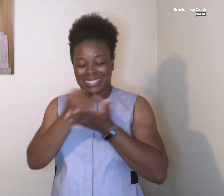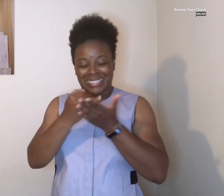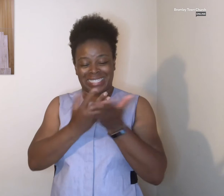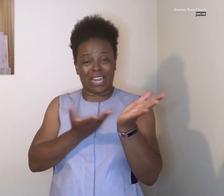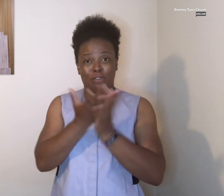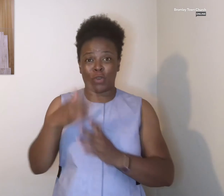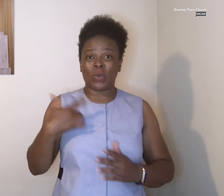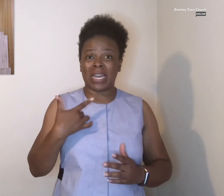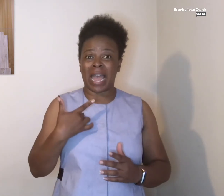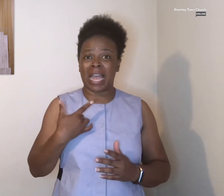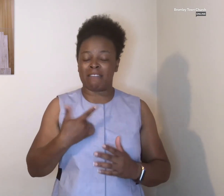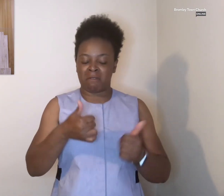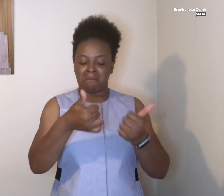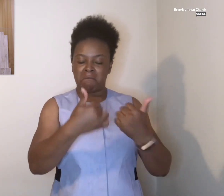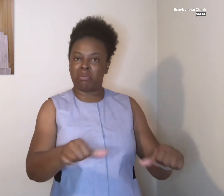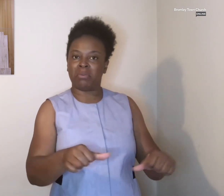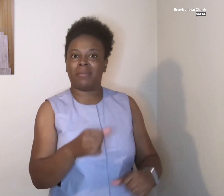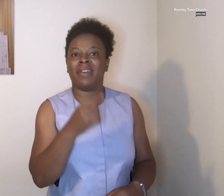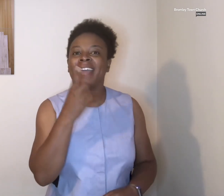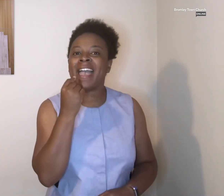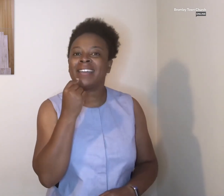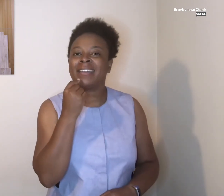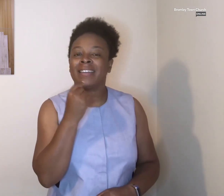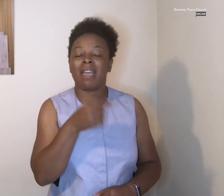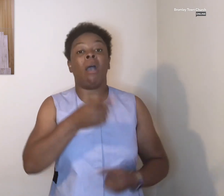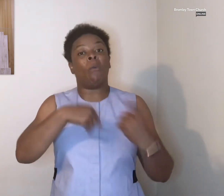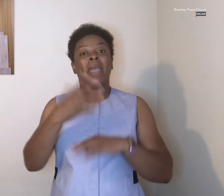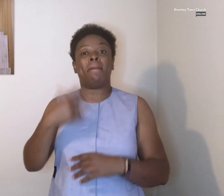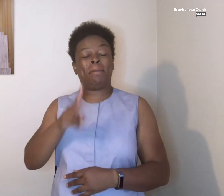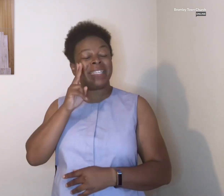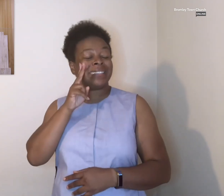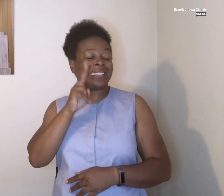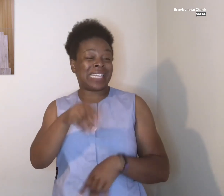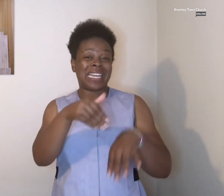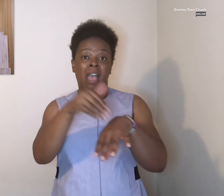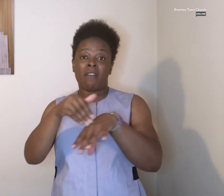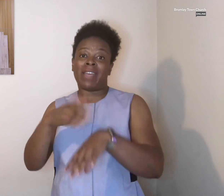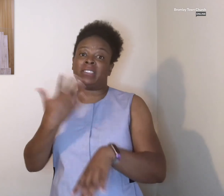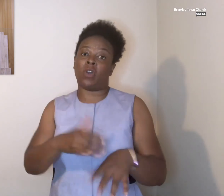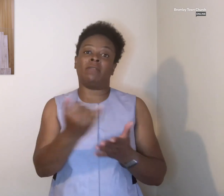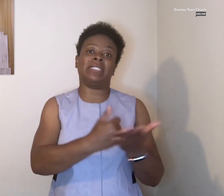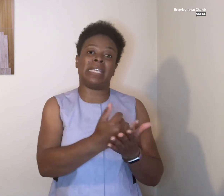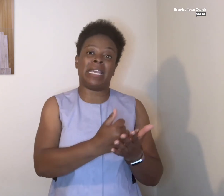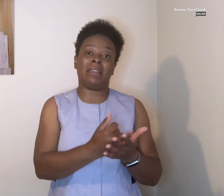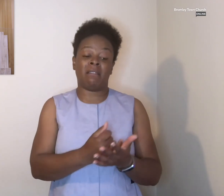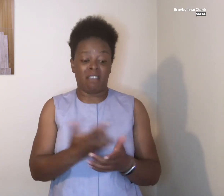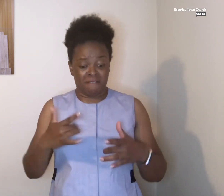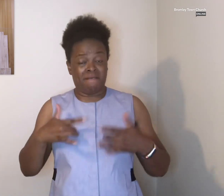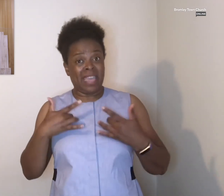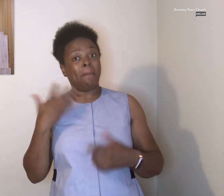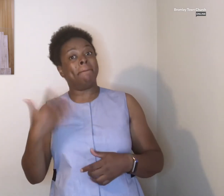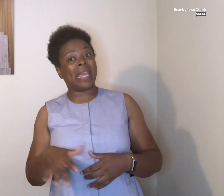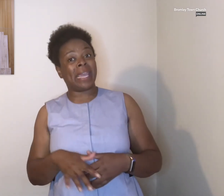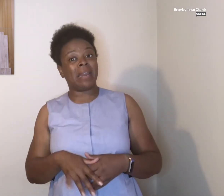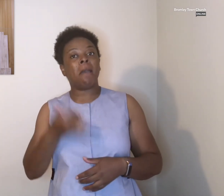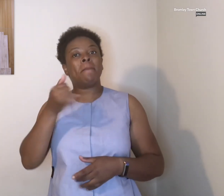we can see the effects that sin can have. We know and feel the effects that sin can have, because often, although we don't talk about it, these things affect